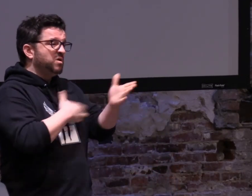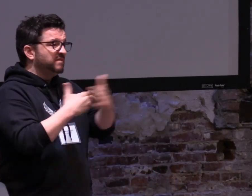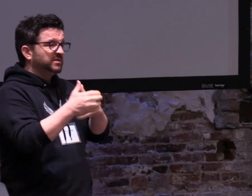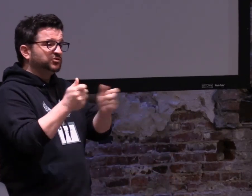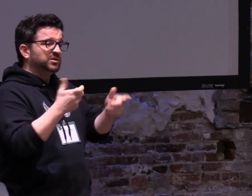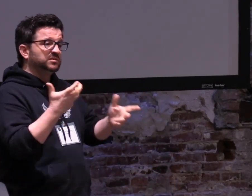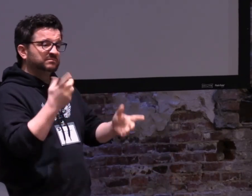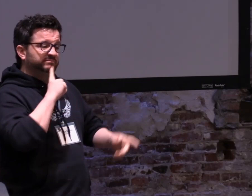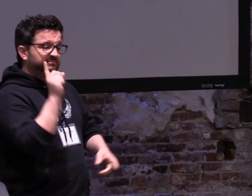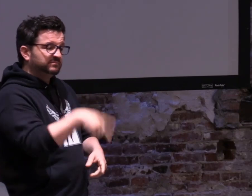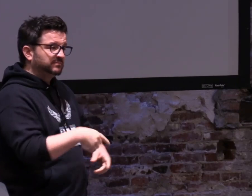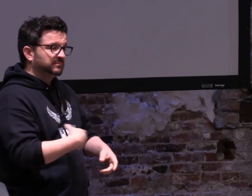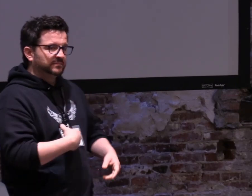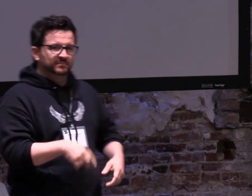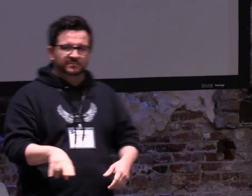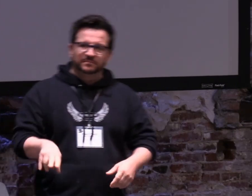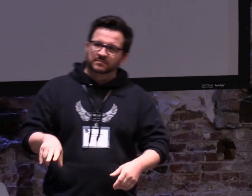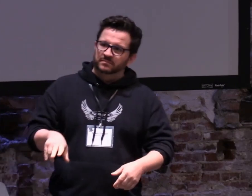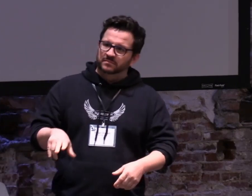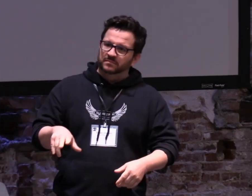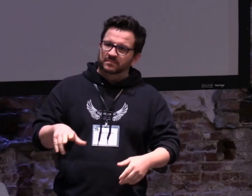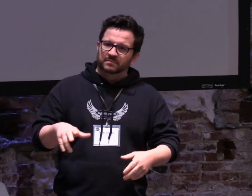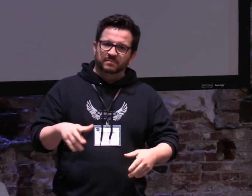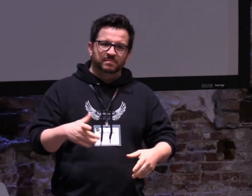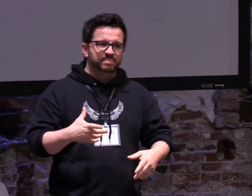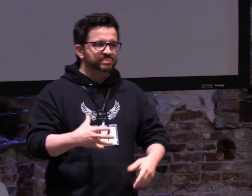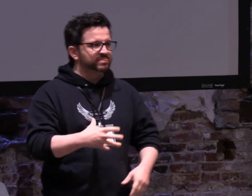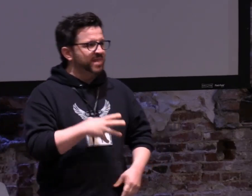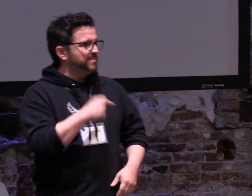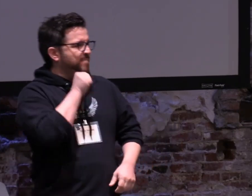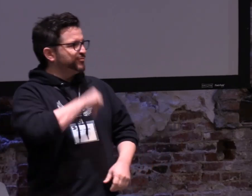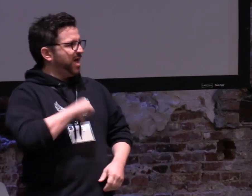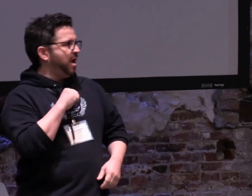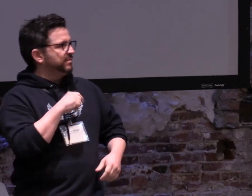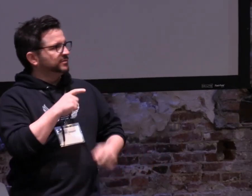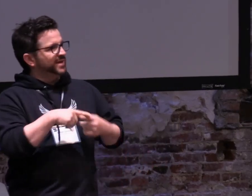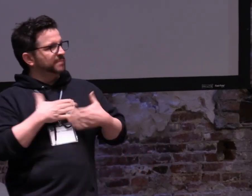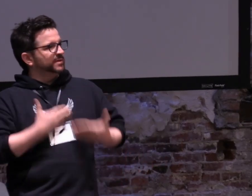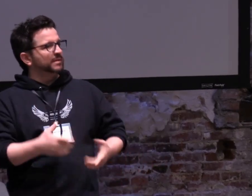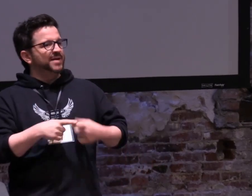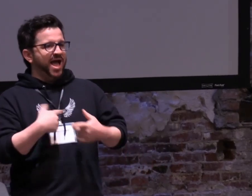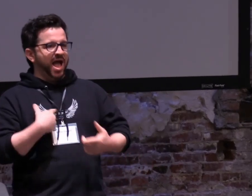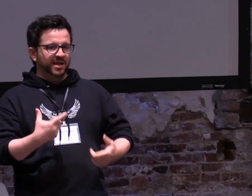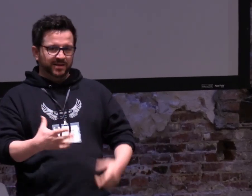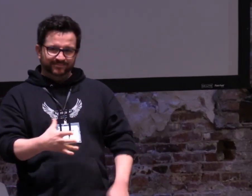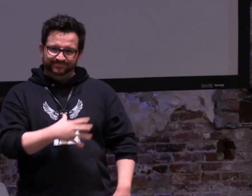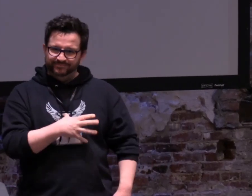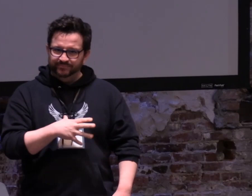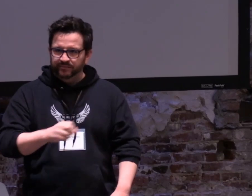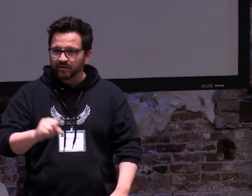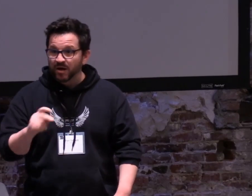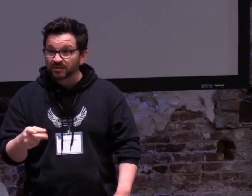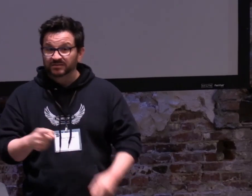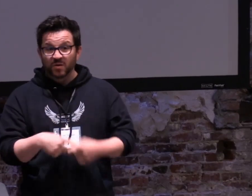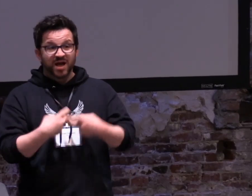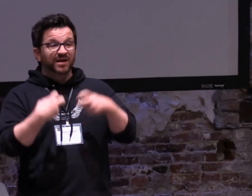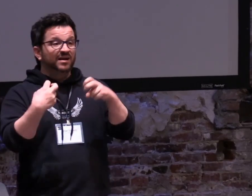some folks said that I have to do it the traditional way, and I just didn't find that acceptable. But I'm proud to be who I am and that I've